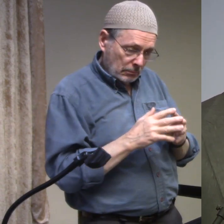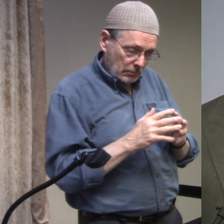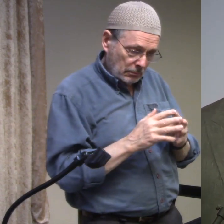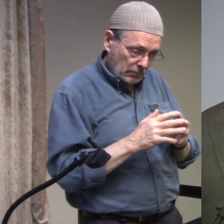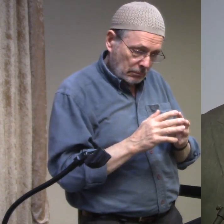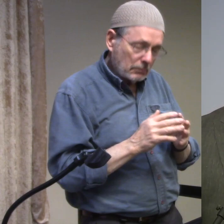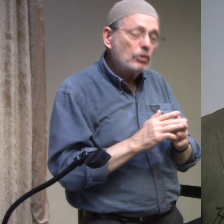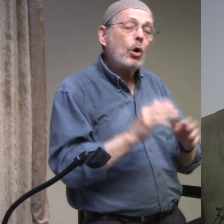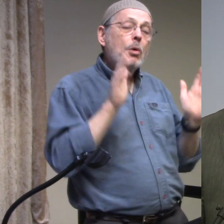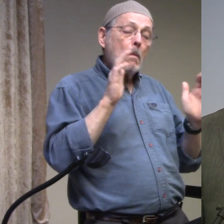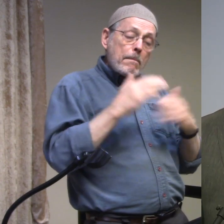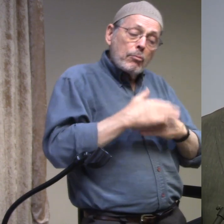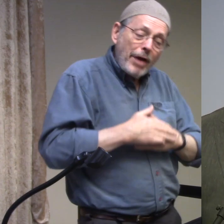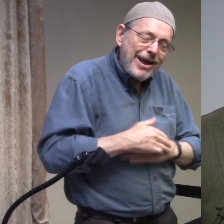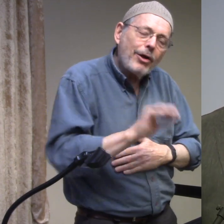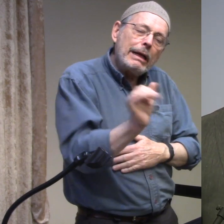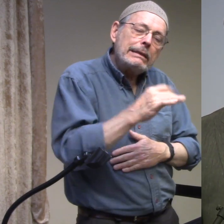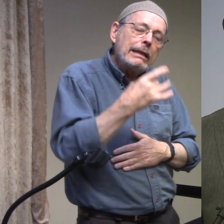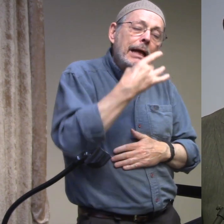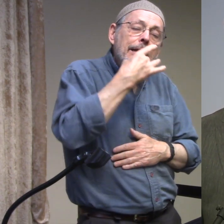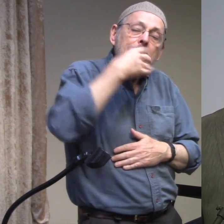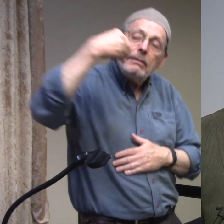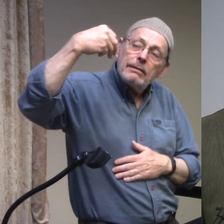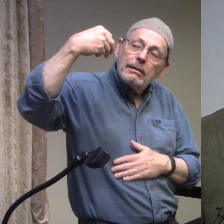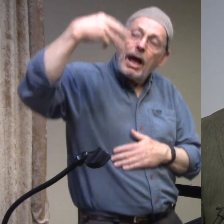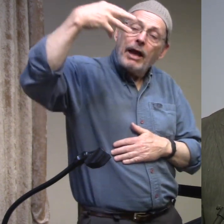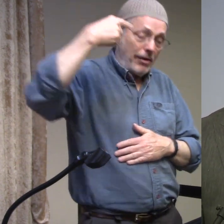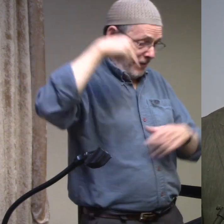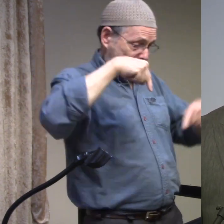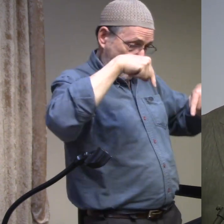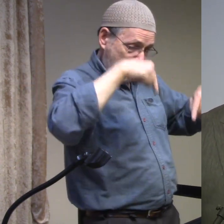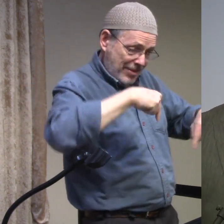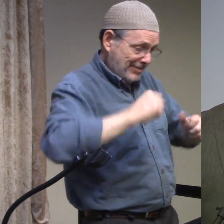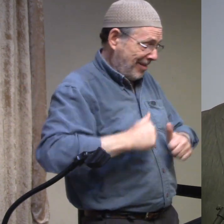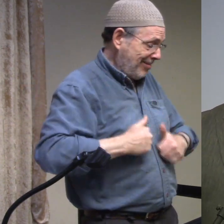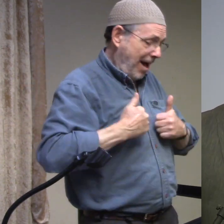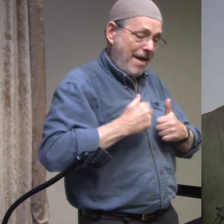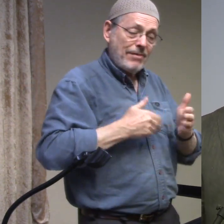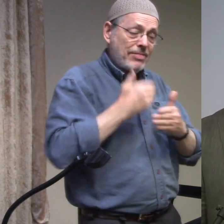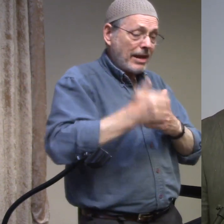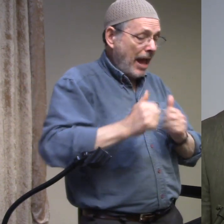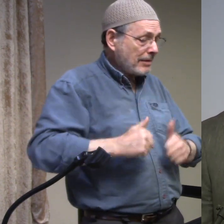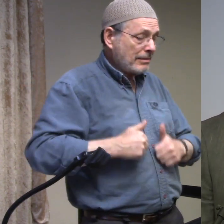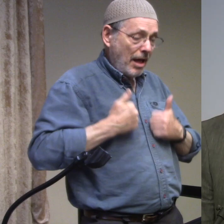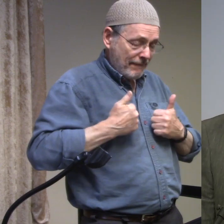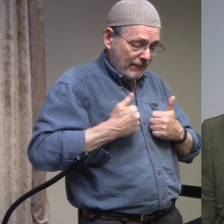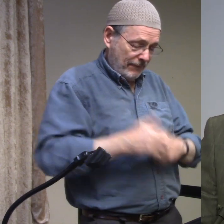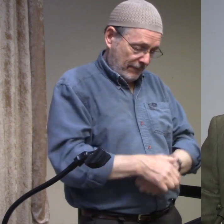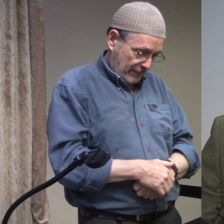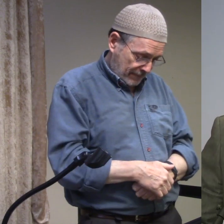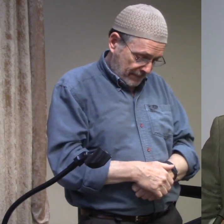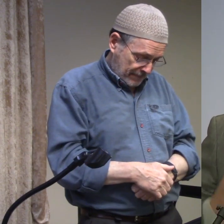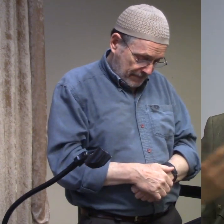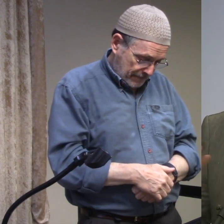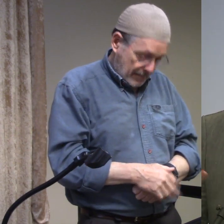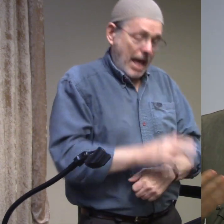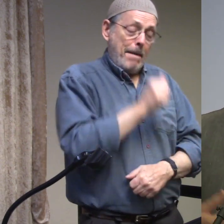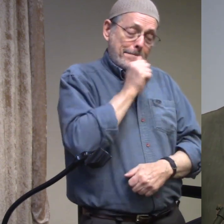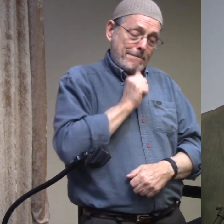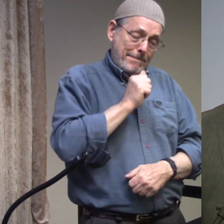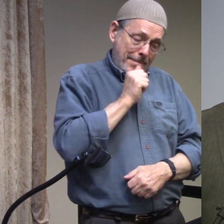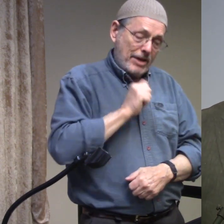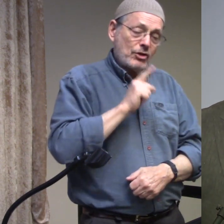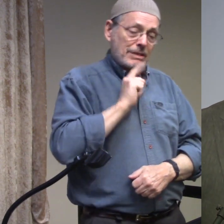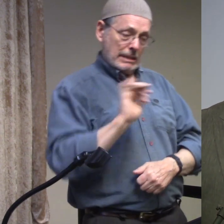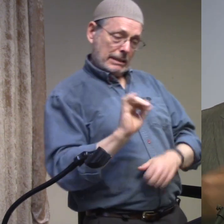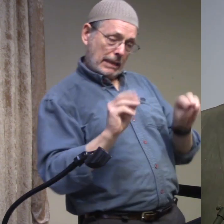is light. Light in the grave, light in this life, and light in the next life. Was-sabru diya', and patience is